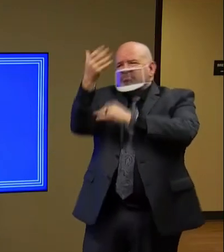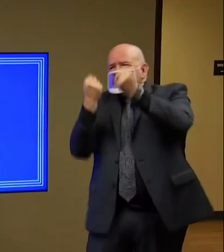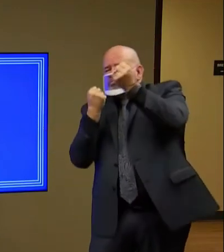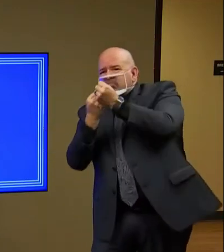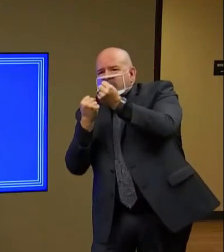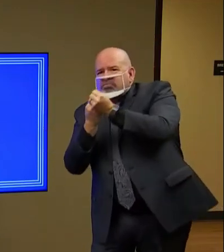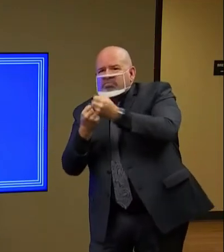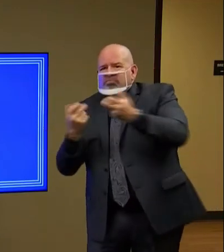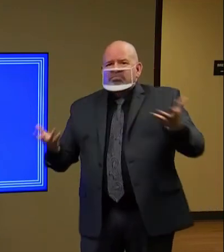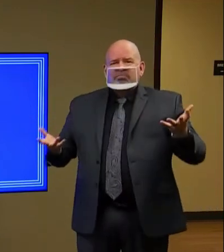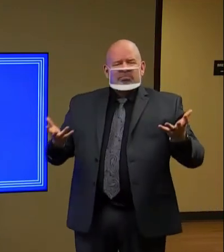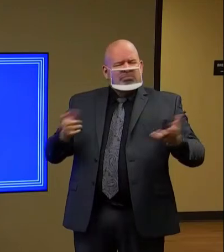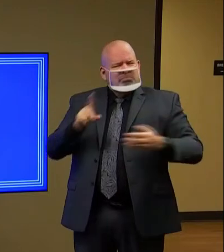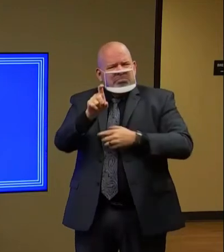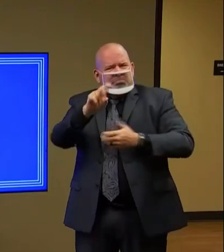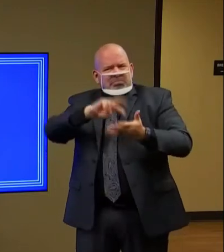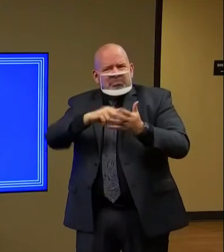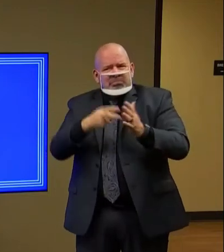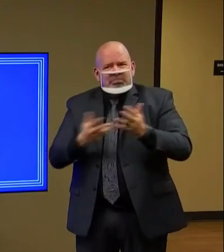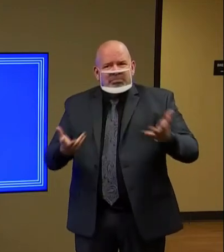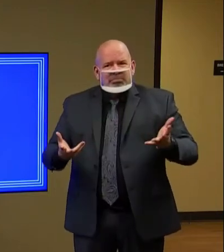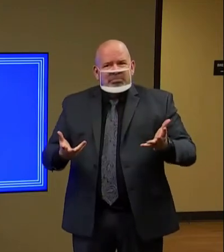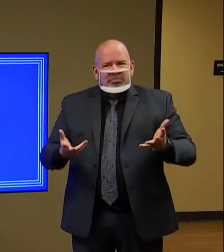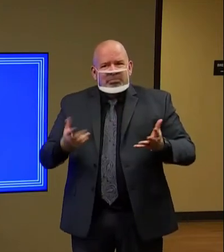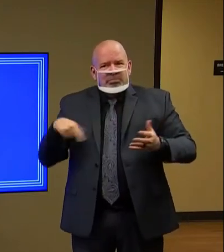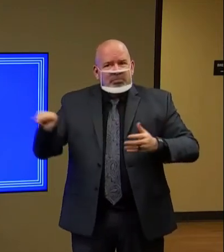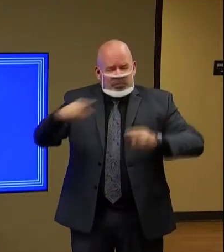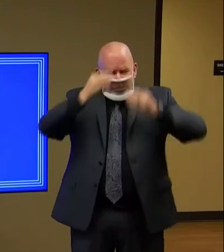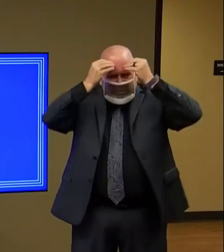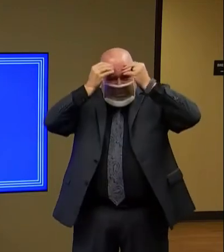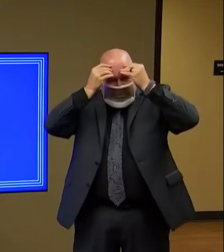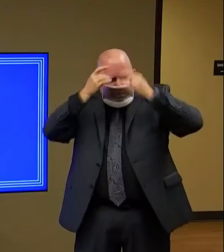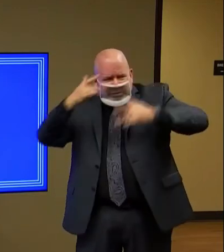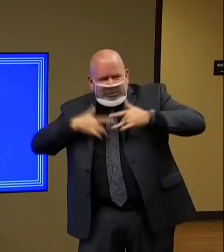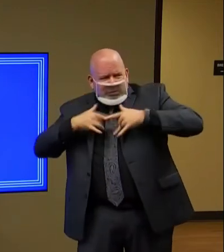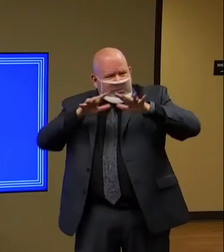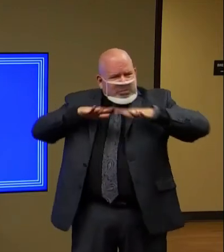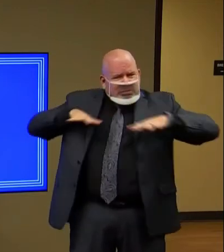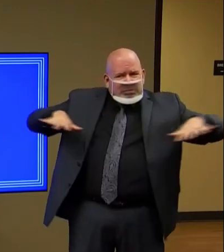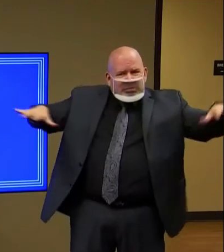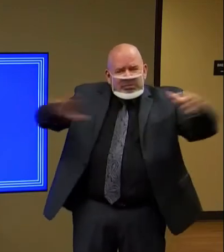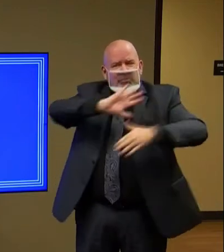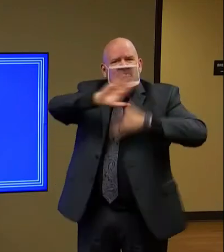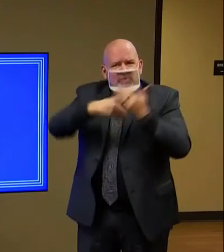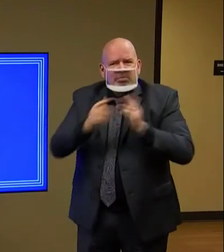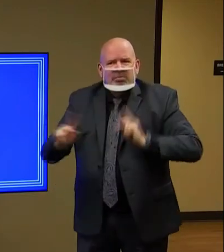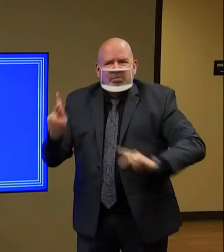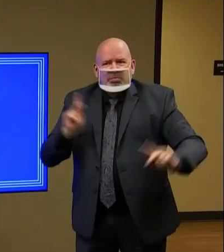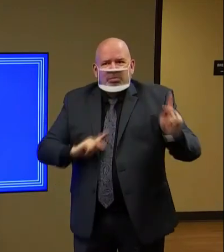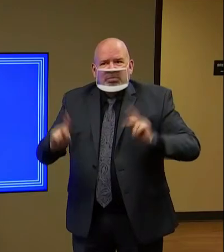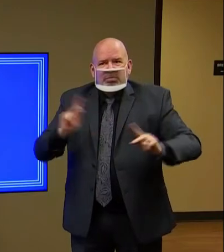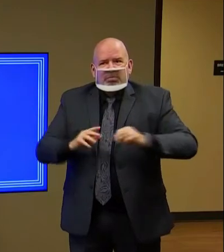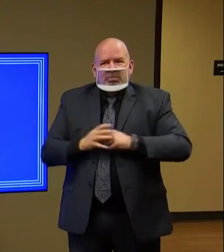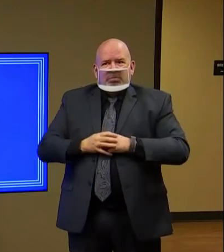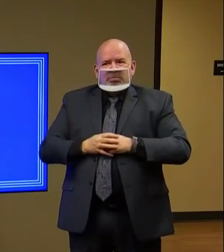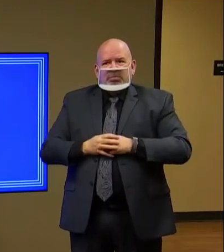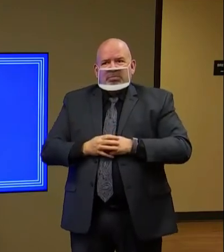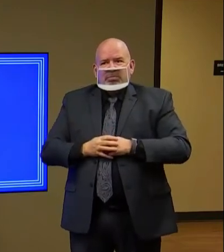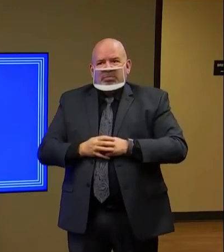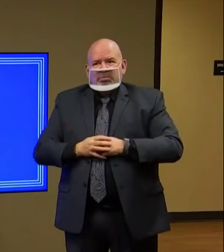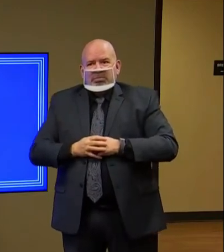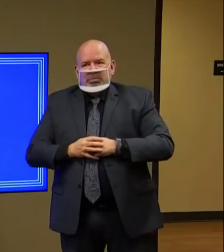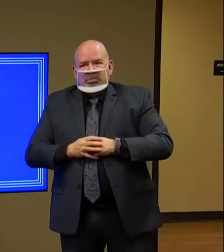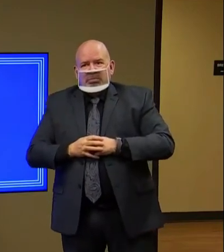times, you've had not just the people who fought World War II, but Rosie the Riveter, the person who didn't wear nylon stockings for